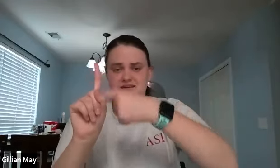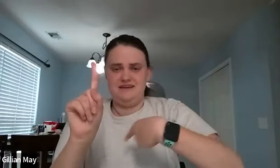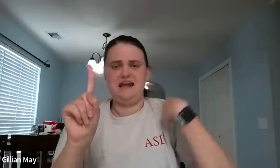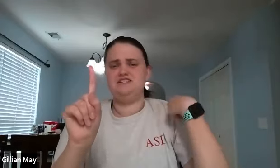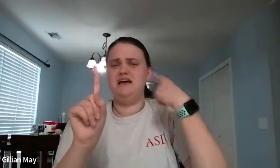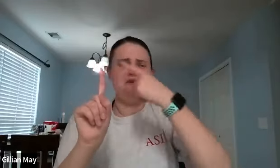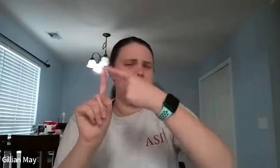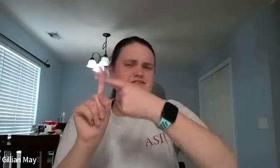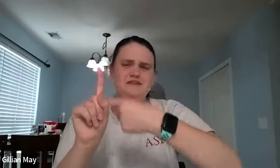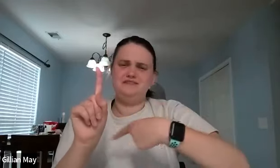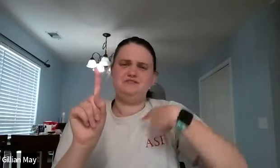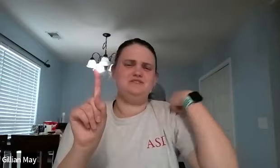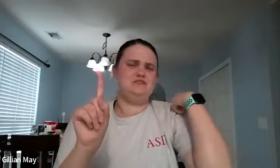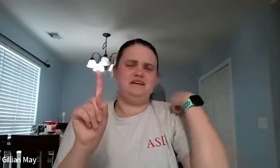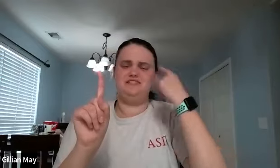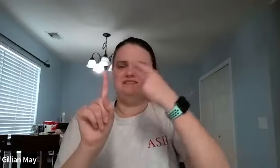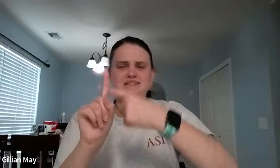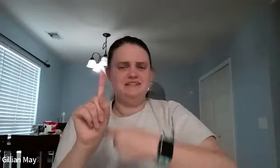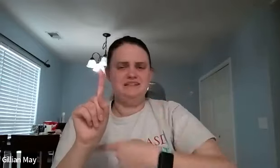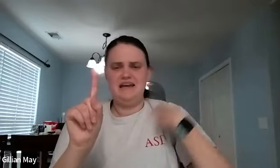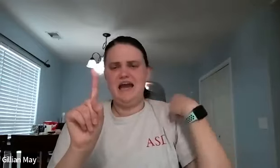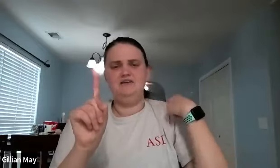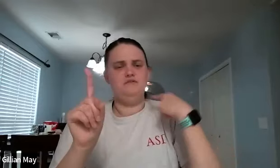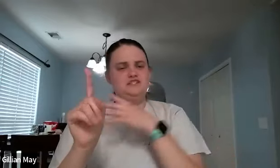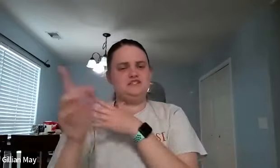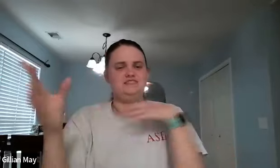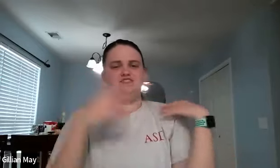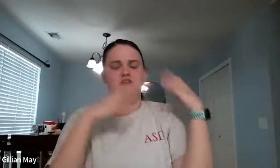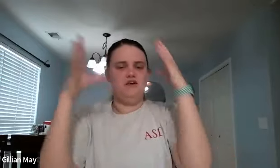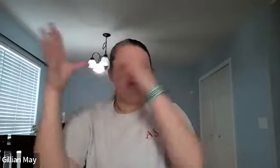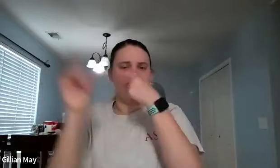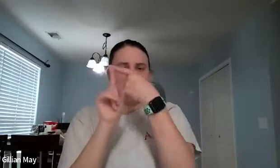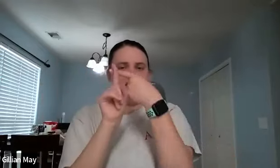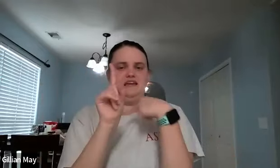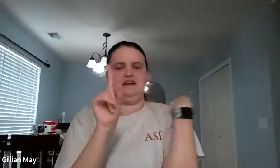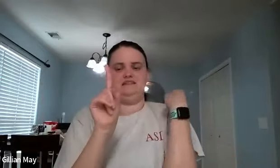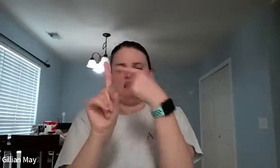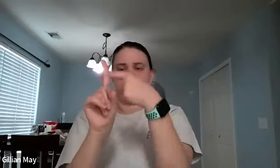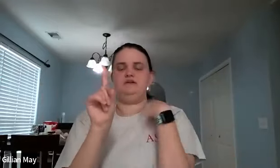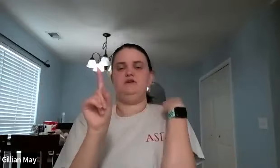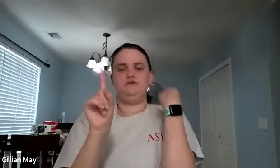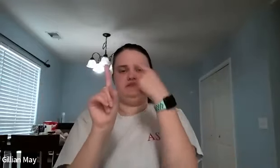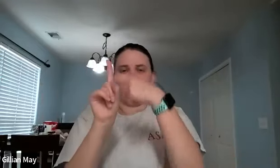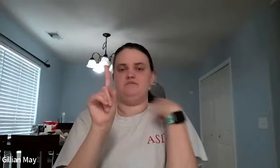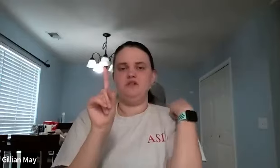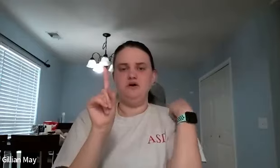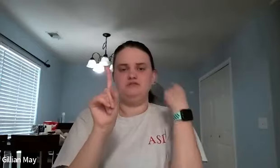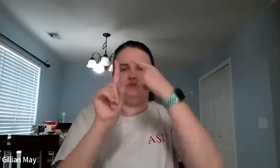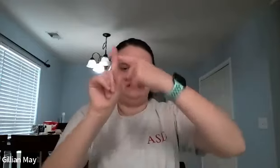And I don't know, I feel like this one I don't know if it's just because it's cutting across everything and I tend to have have them close, but it just